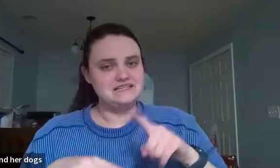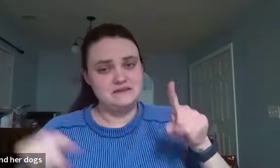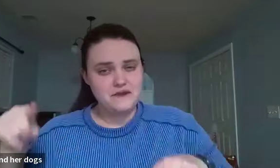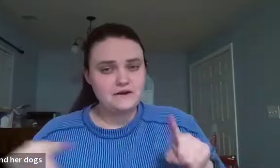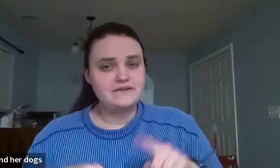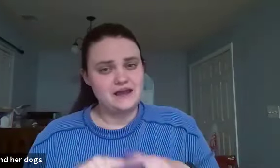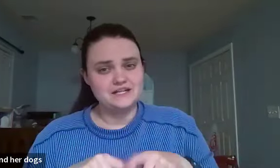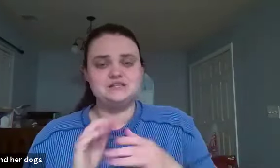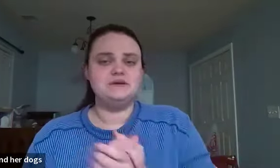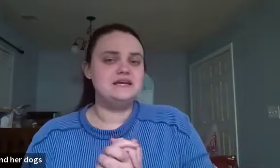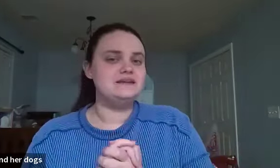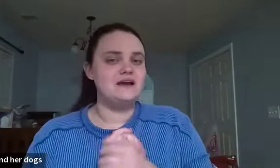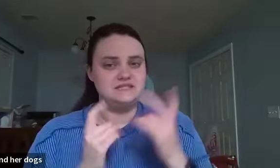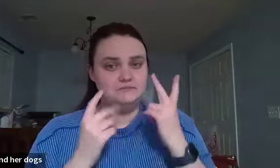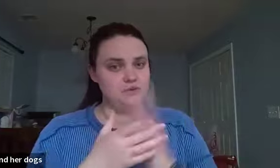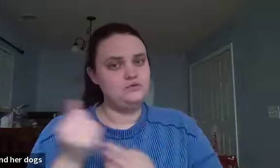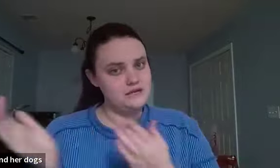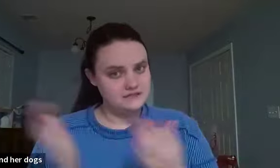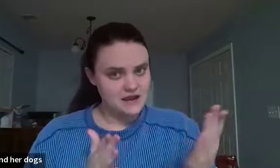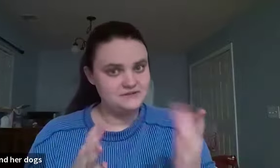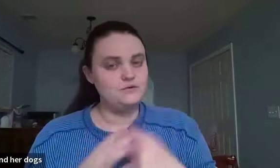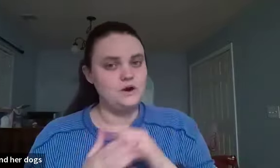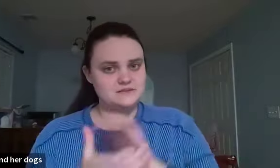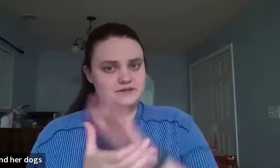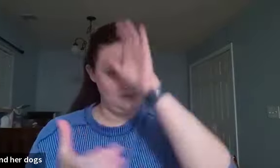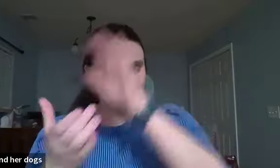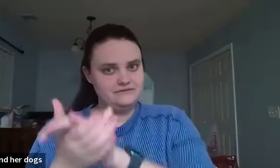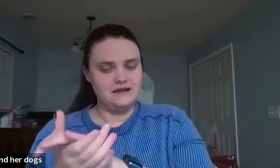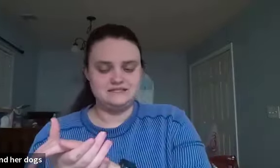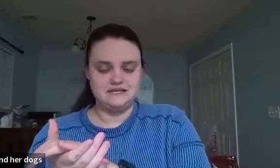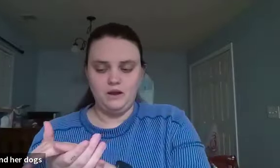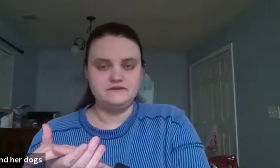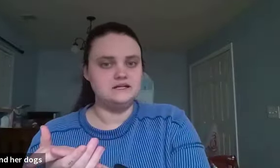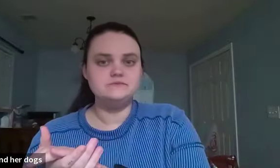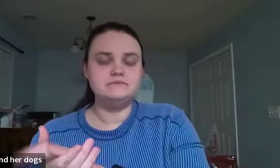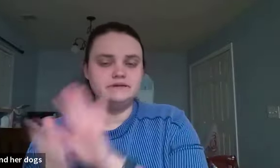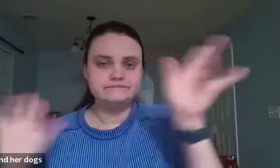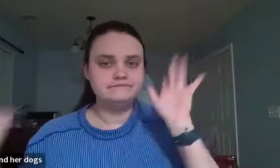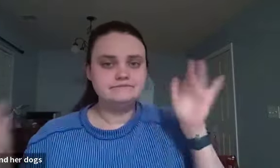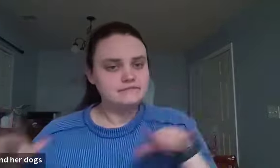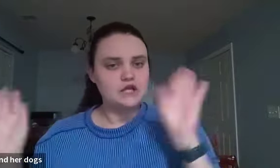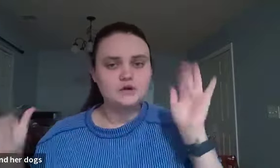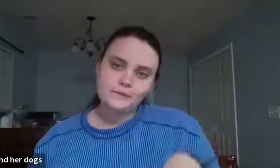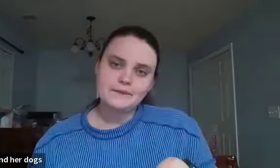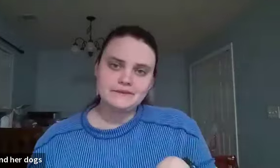Like I said, they vary. They kind of just depend. I've seen both ways happen for husband and wife. I'd said wife and husband, but y'all know what I meant